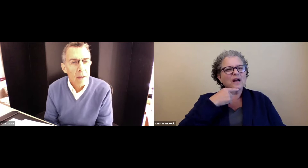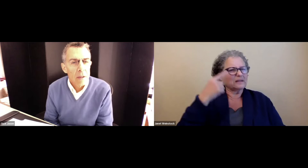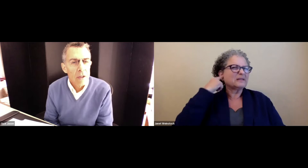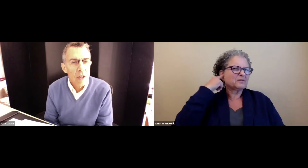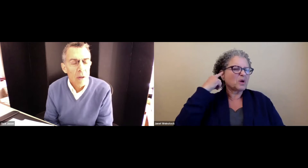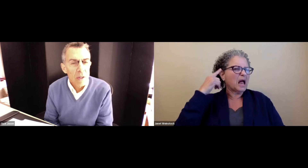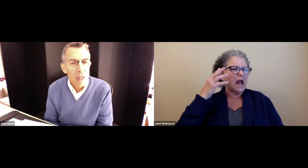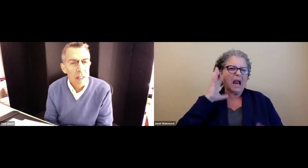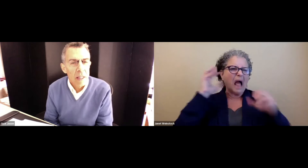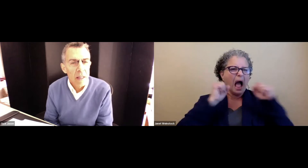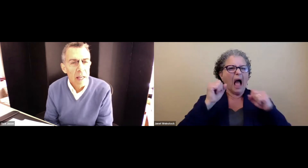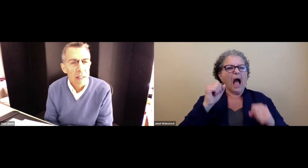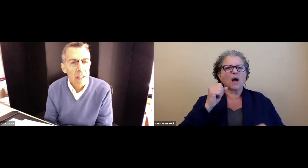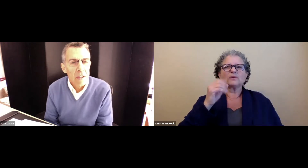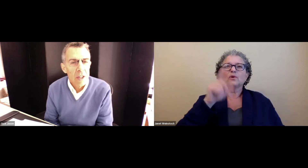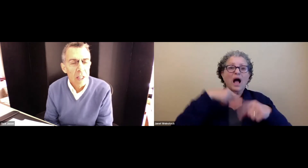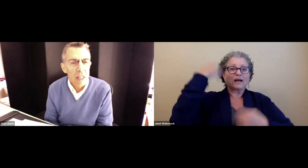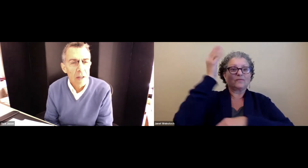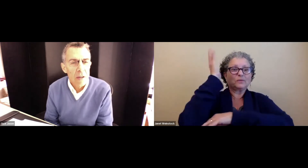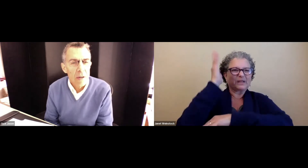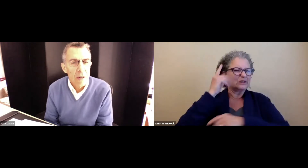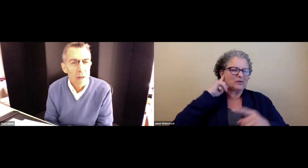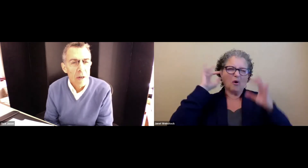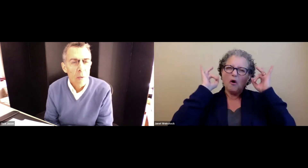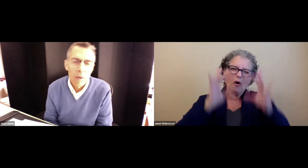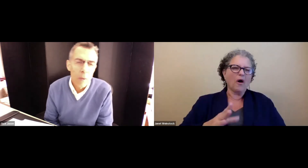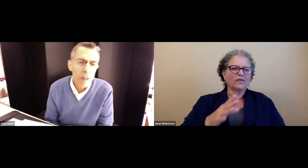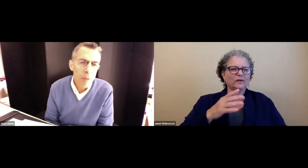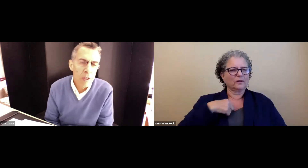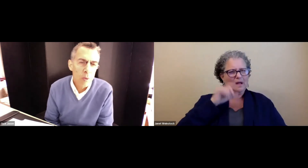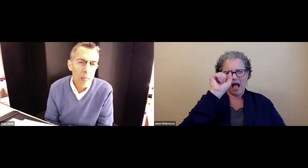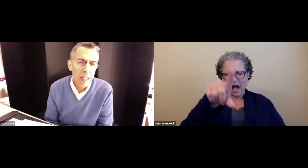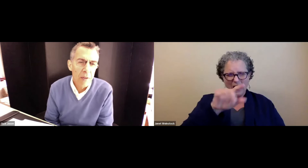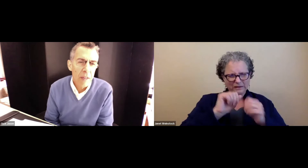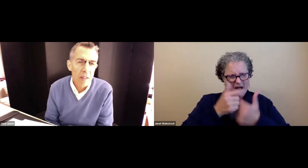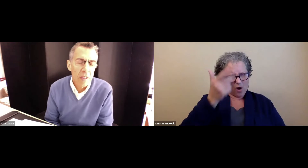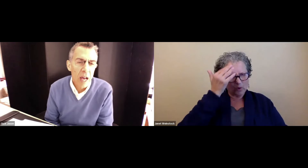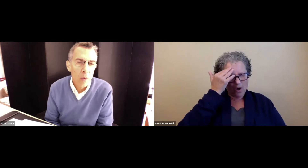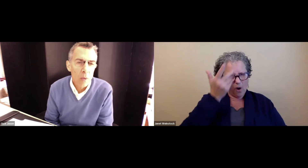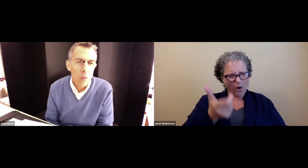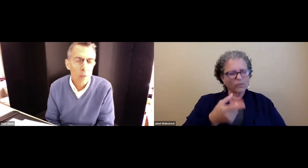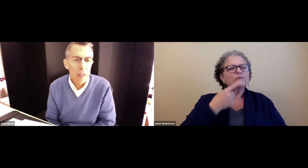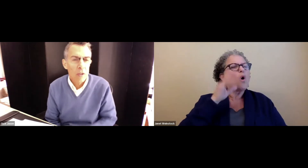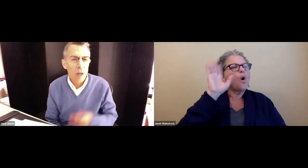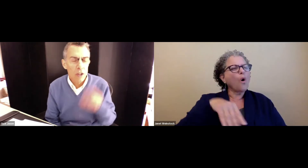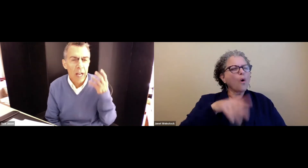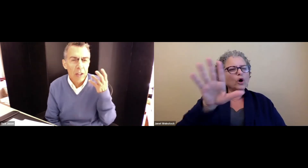She also said that she could hear, when the speeches were being given, that the sound really struck her. She could actually